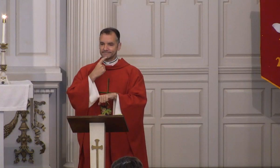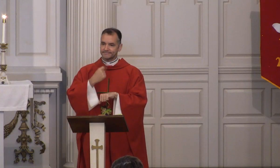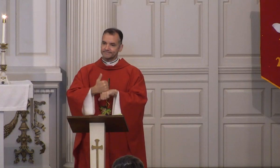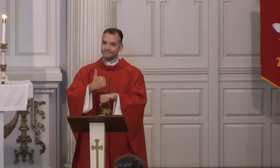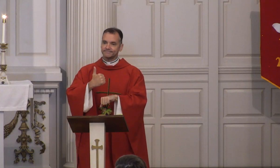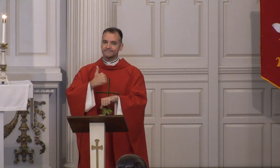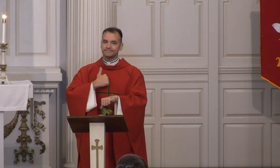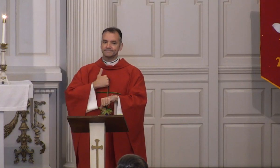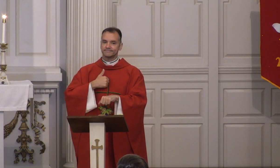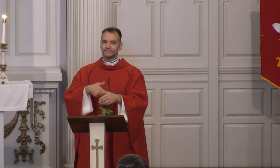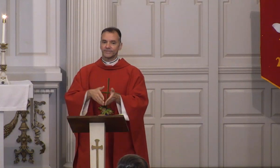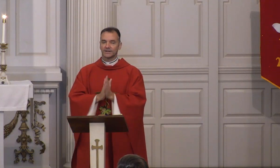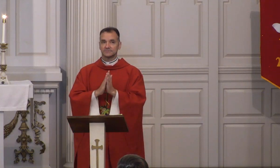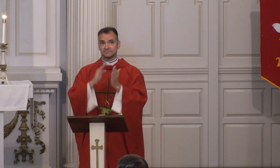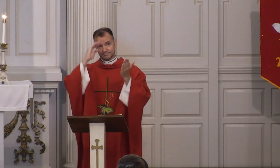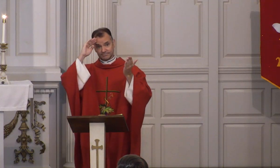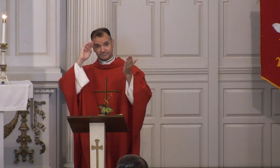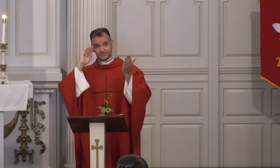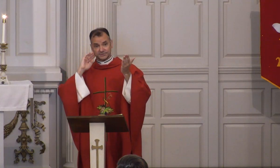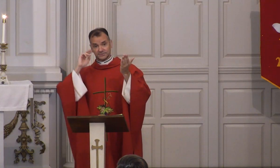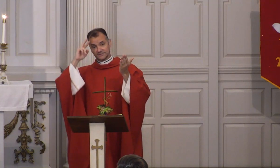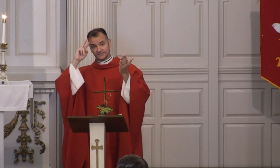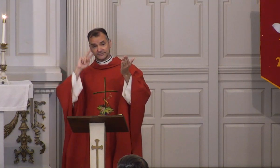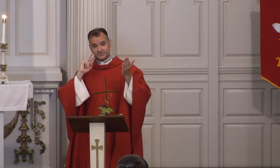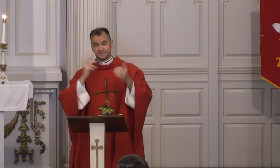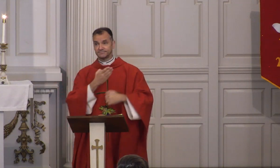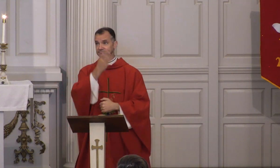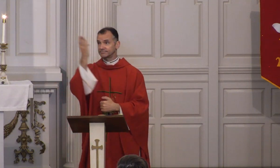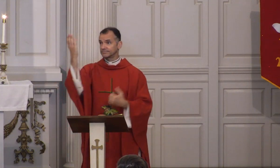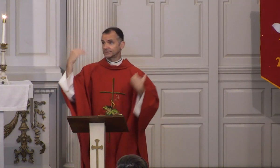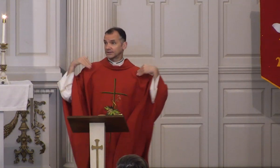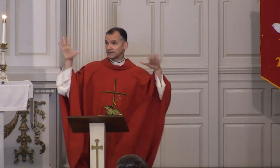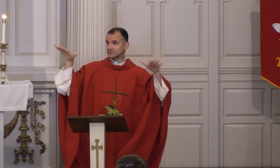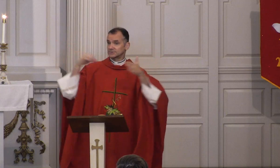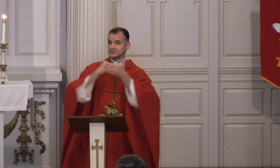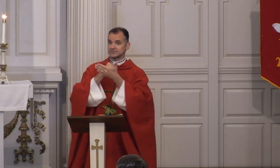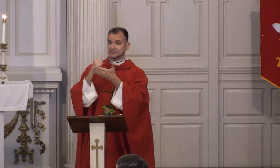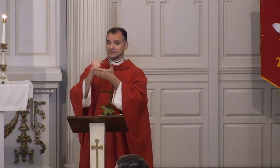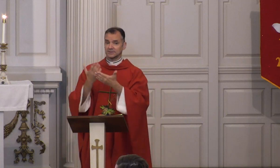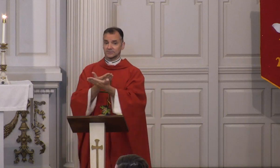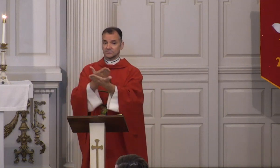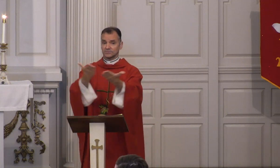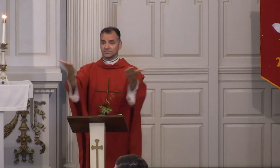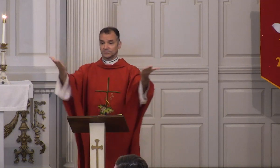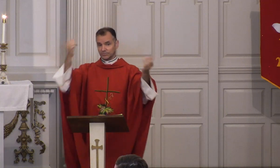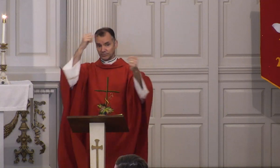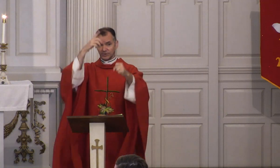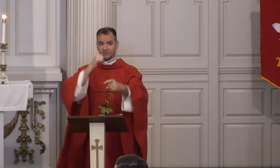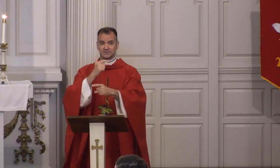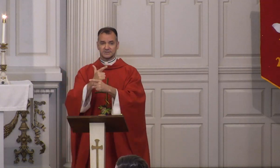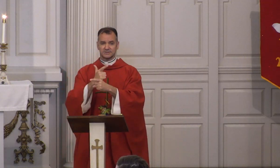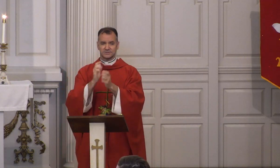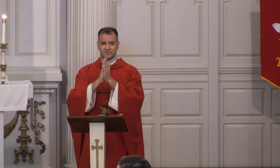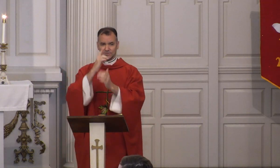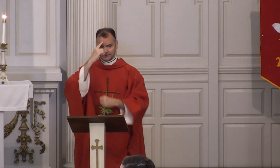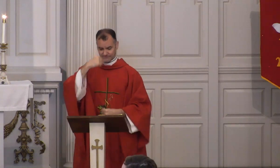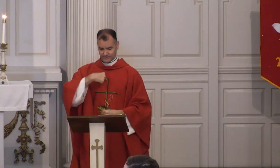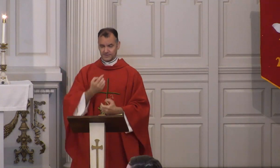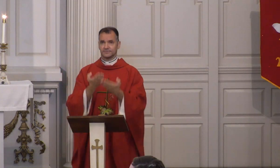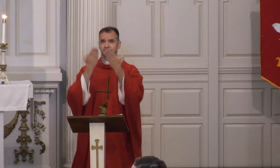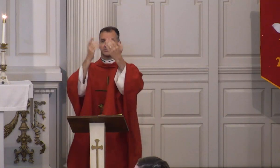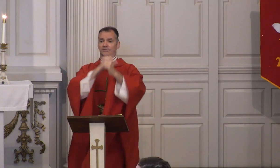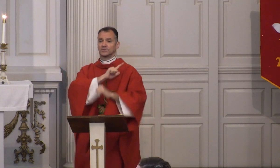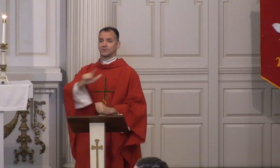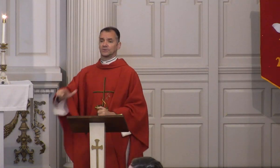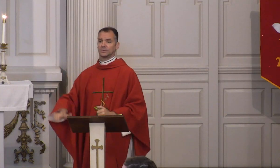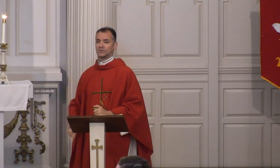through my most grievous fault. Therefore, I ask, Blessed Mary, Ever Virgin, all the angels and saints, and you, my brothers